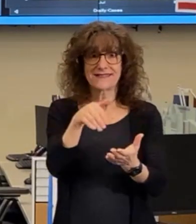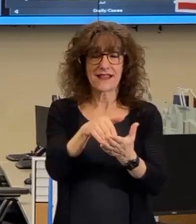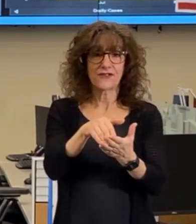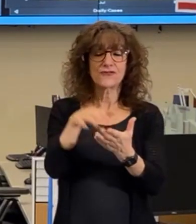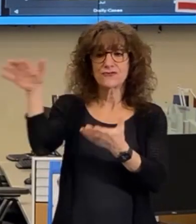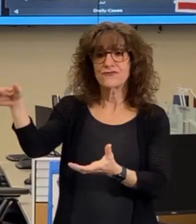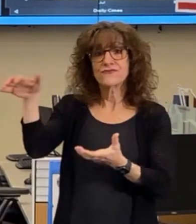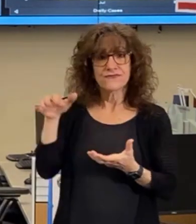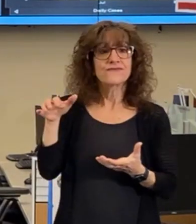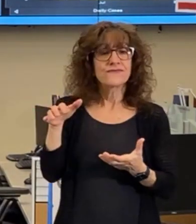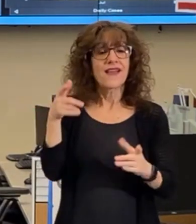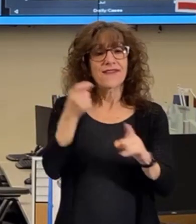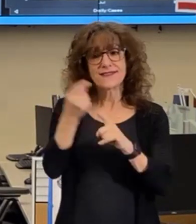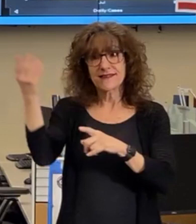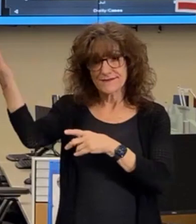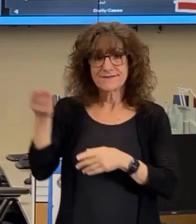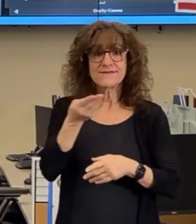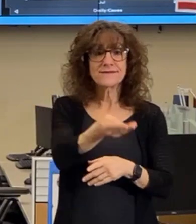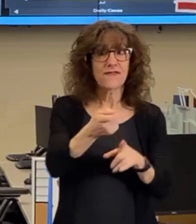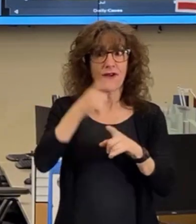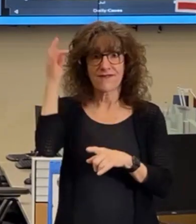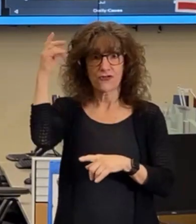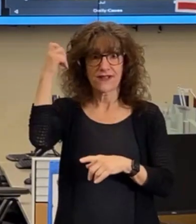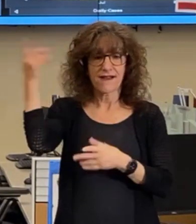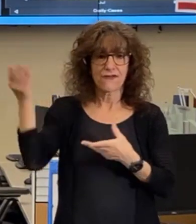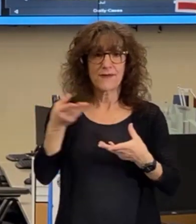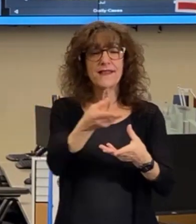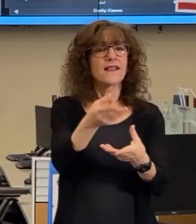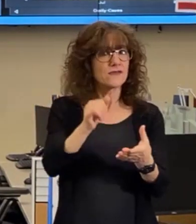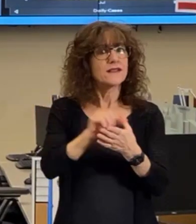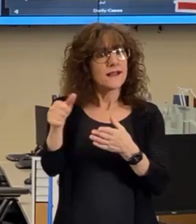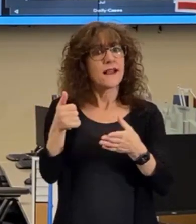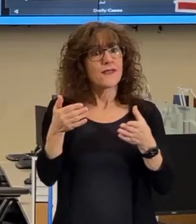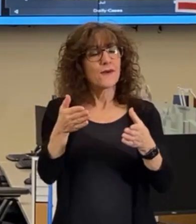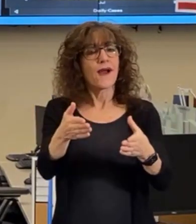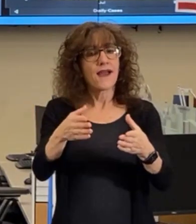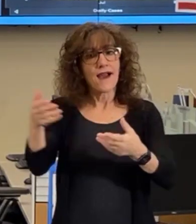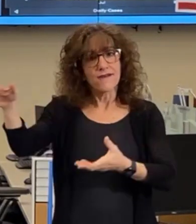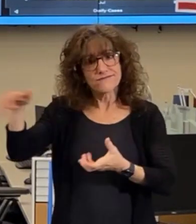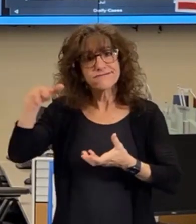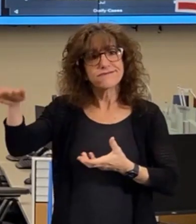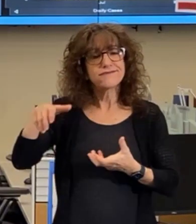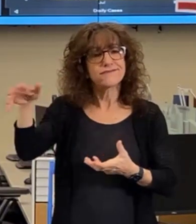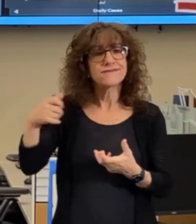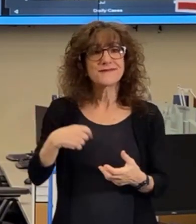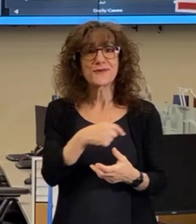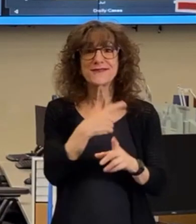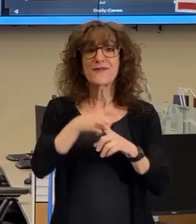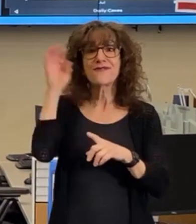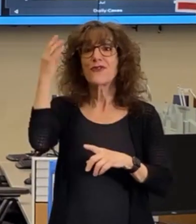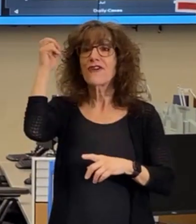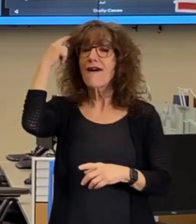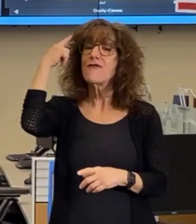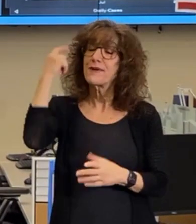an allocation of vaccines directly from the federal government. So this is yet another line of supply that is coming to us from the federal